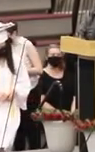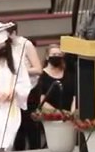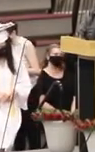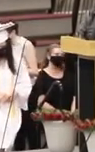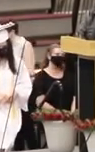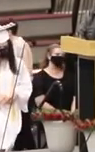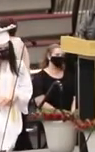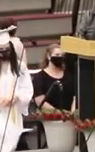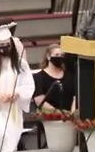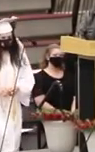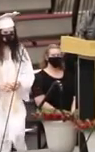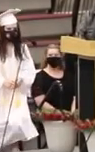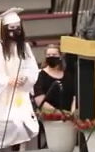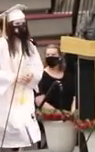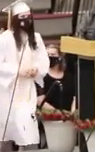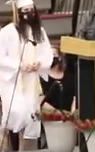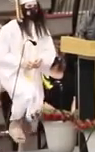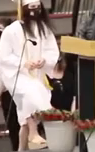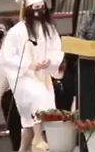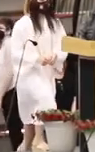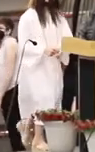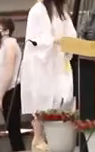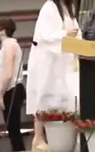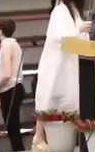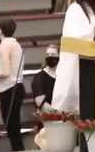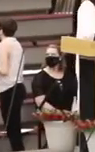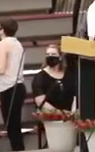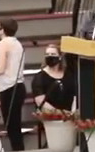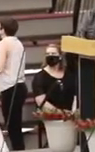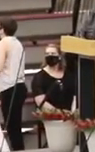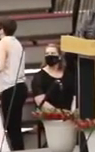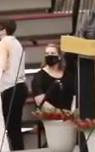Ailey Alexis Driscoll.